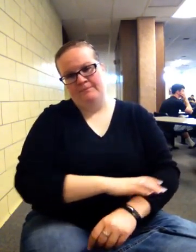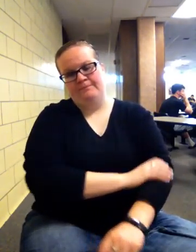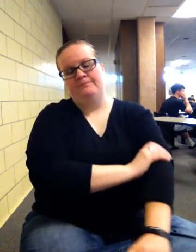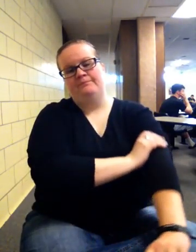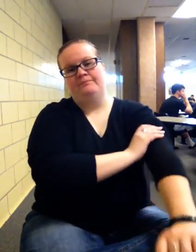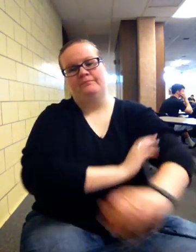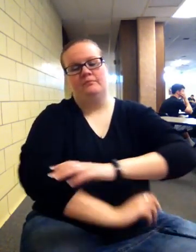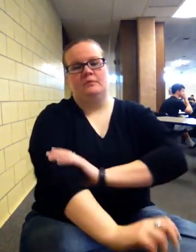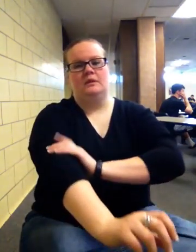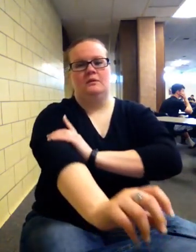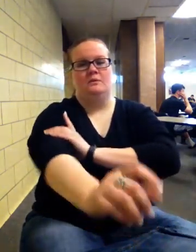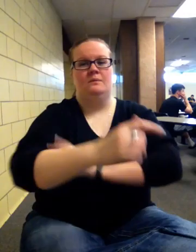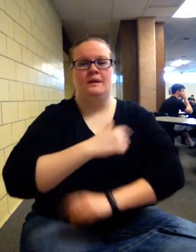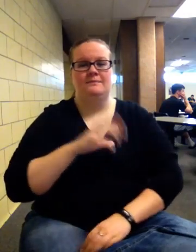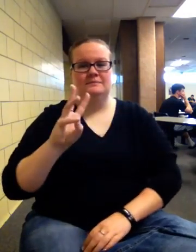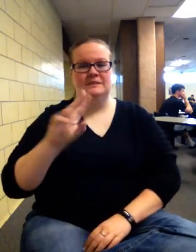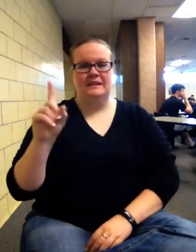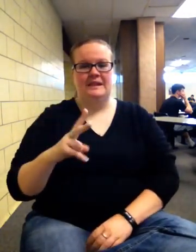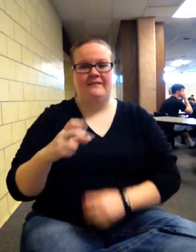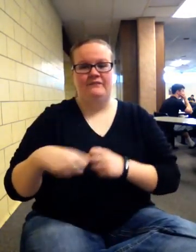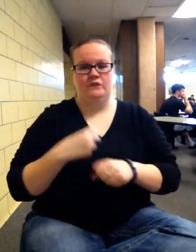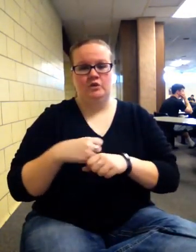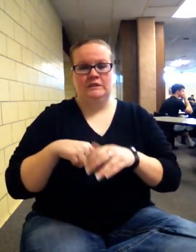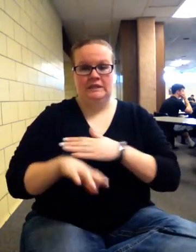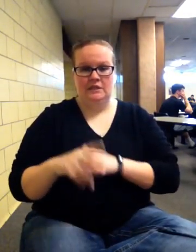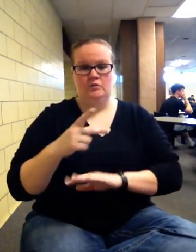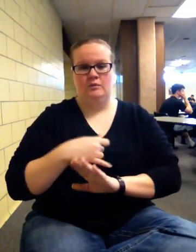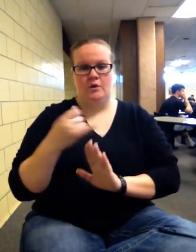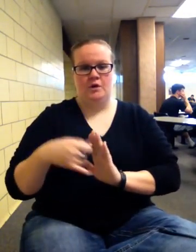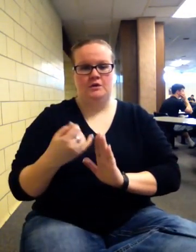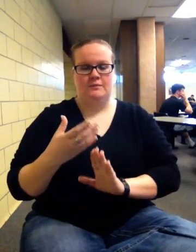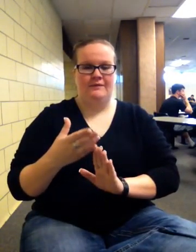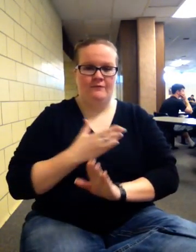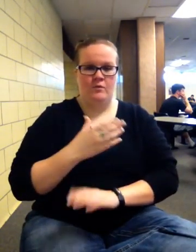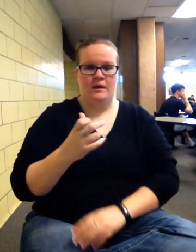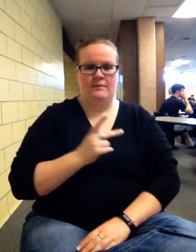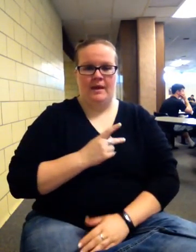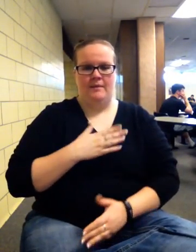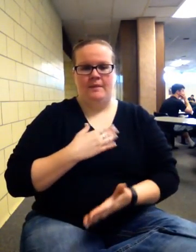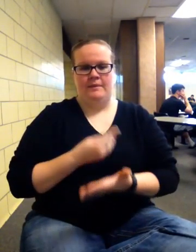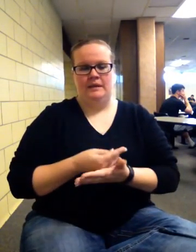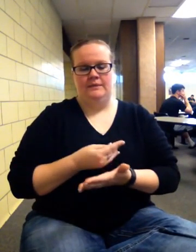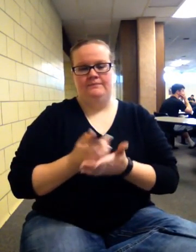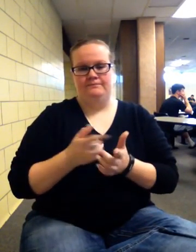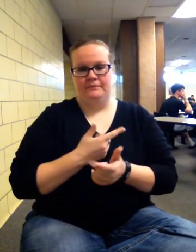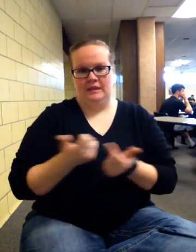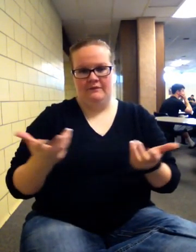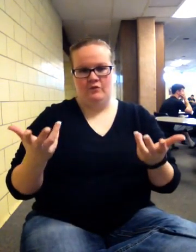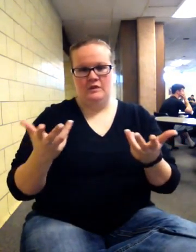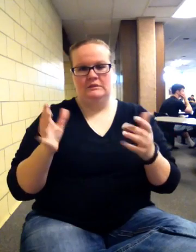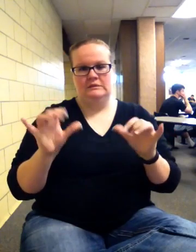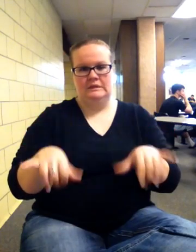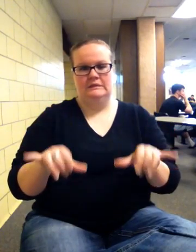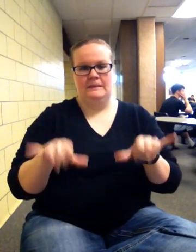So I'm 6.5 years into this project before I get my money back. Then everything is going to stay the same. The company would have a hurdle rate,